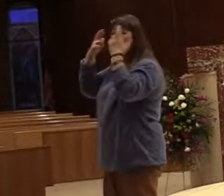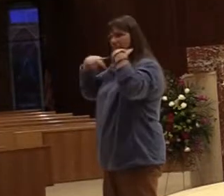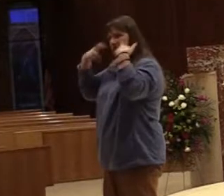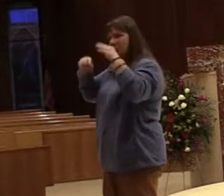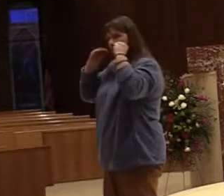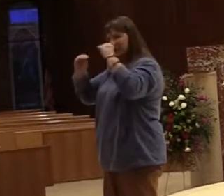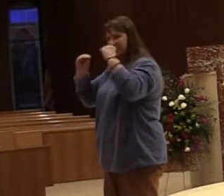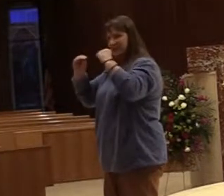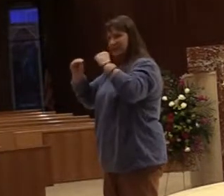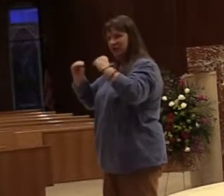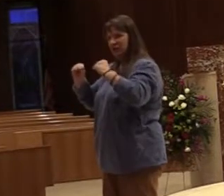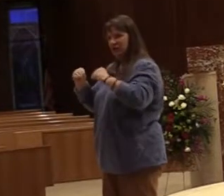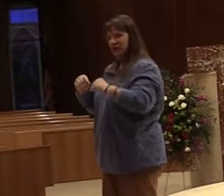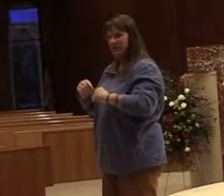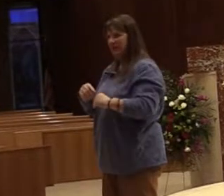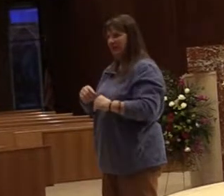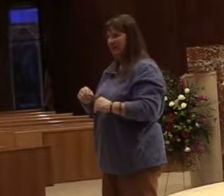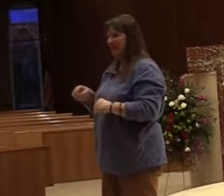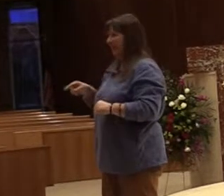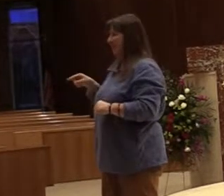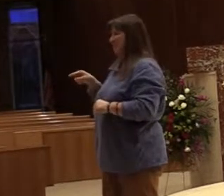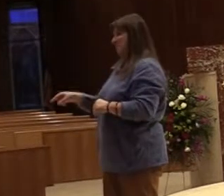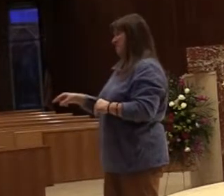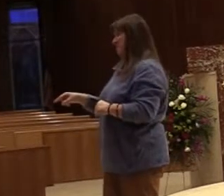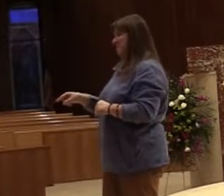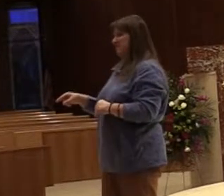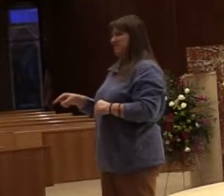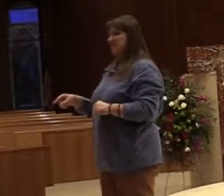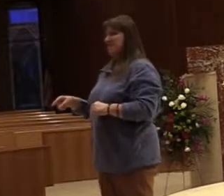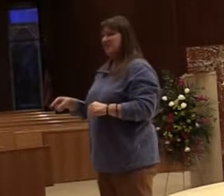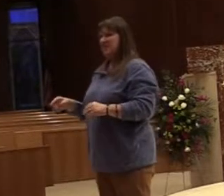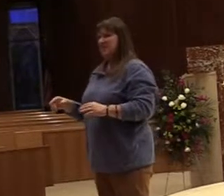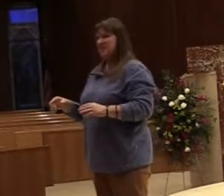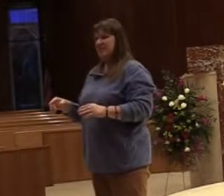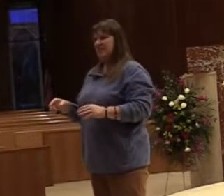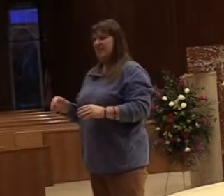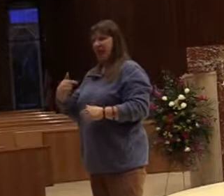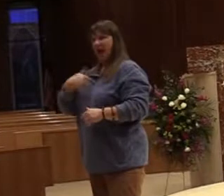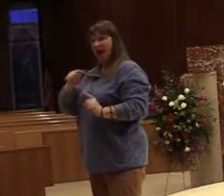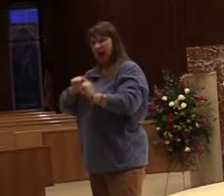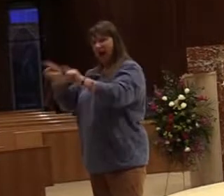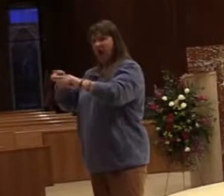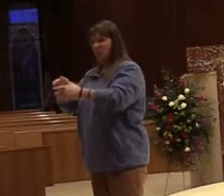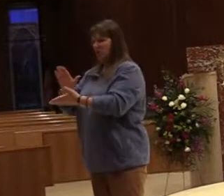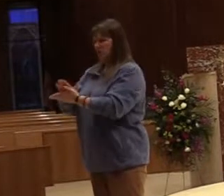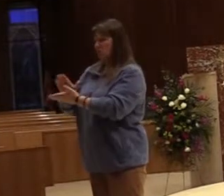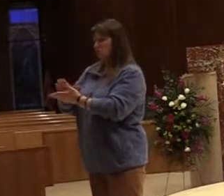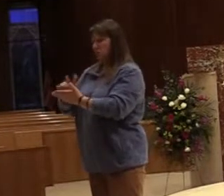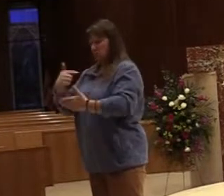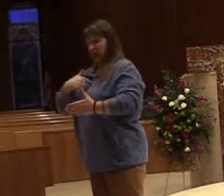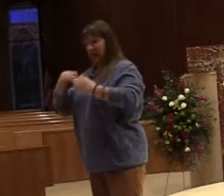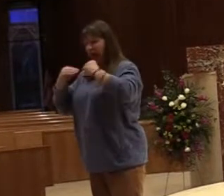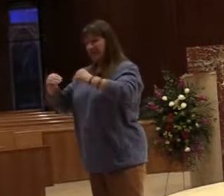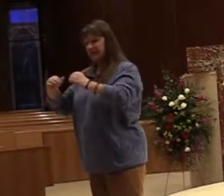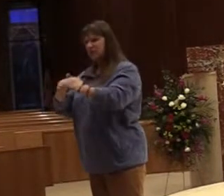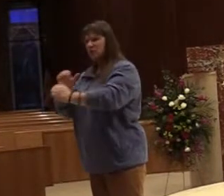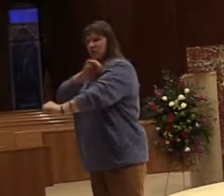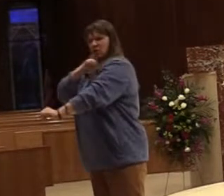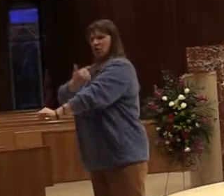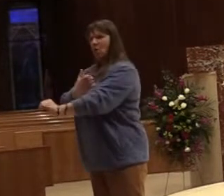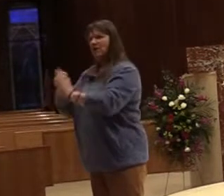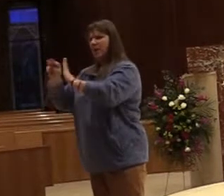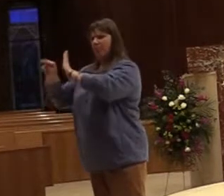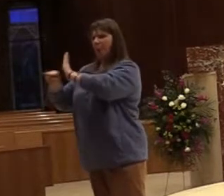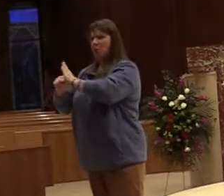teaching that these scribes and Pharisees would have said, well, I went to rabbinical school. I'm teaching with the authority of Moses because